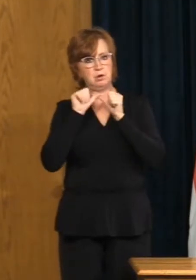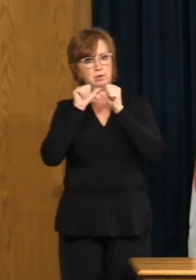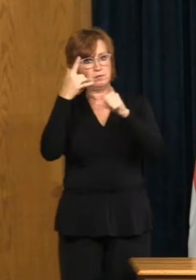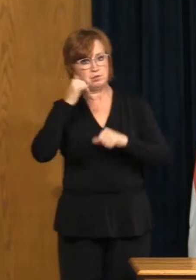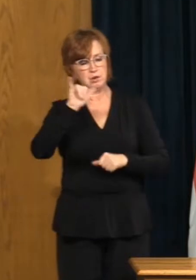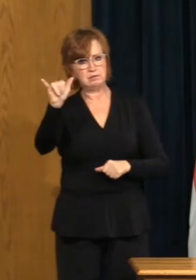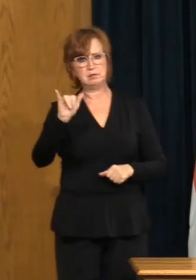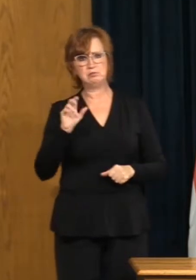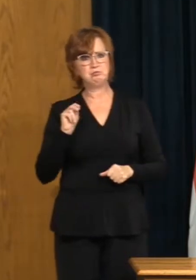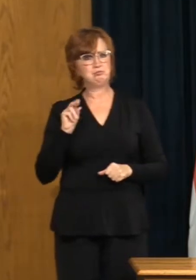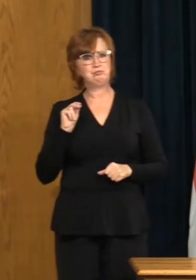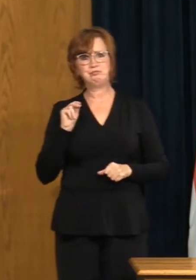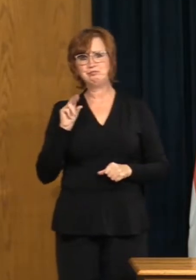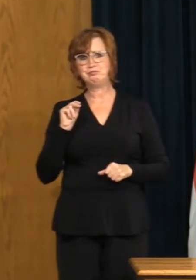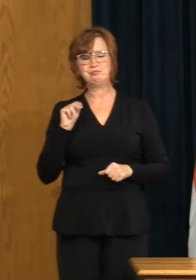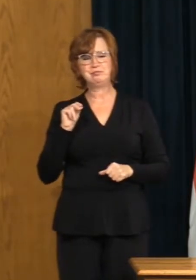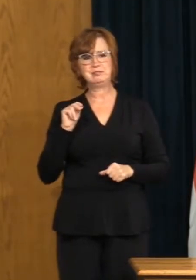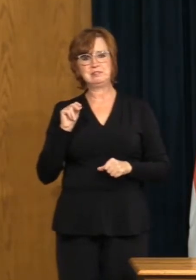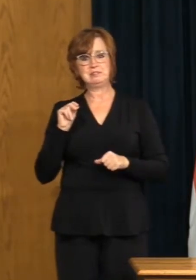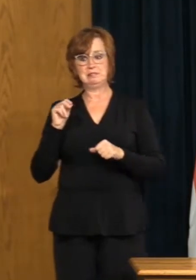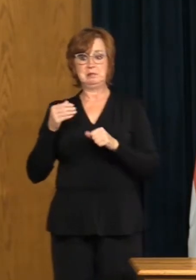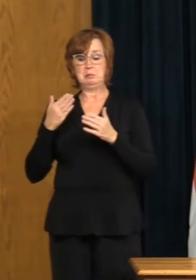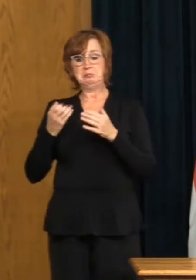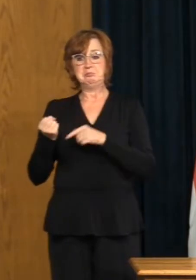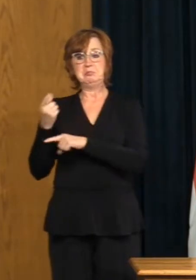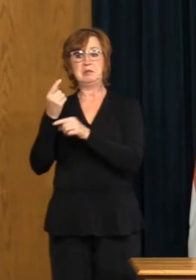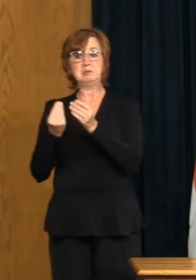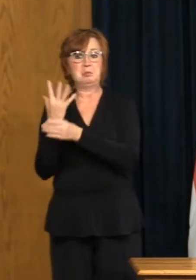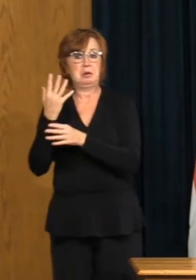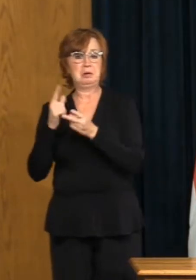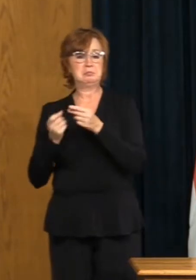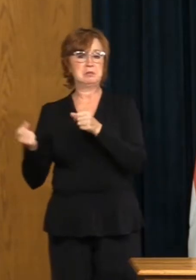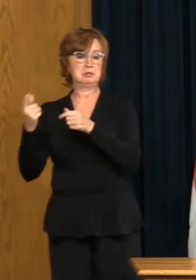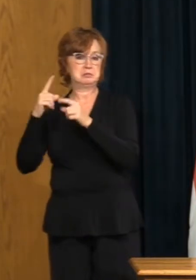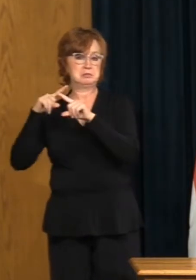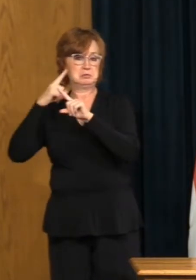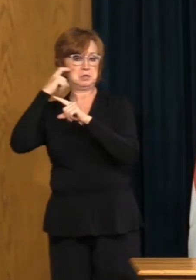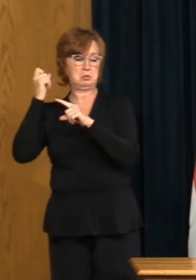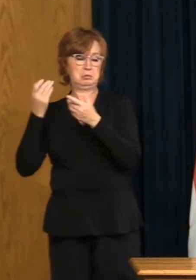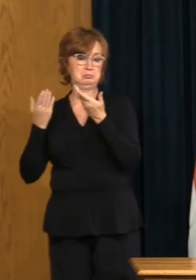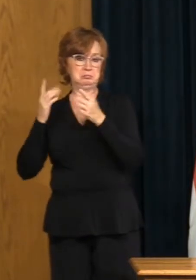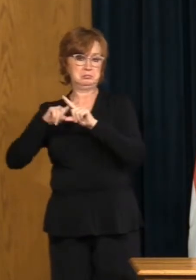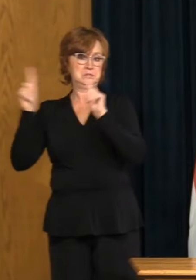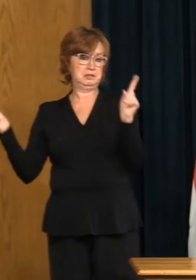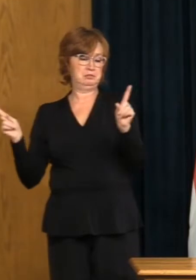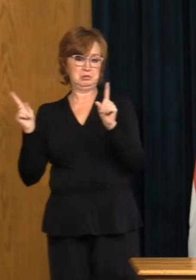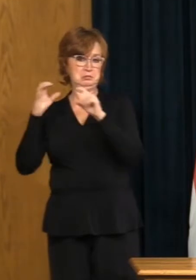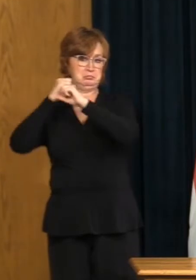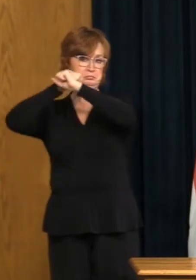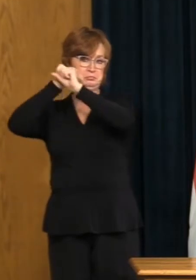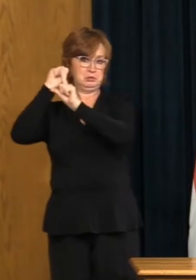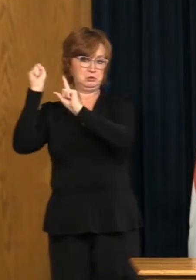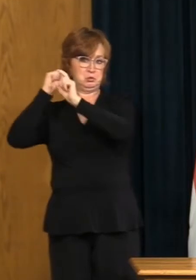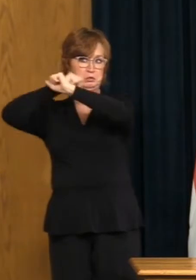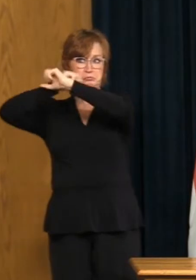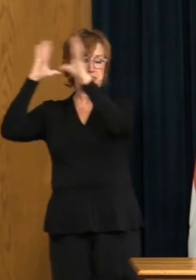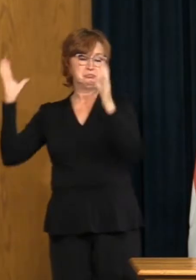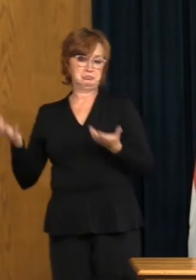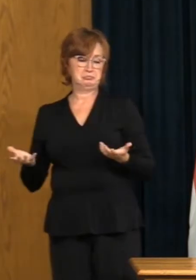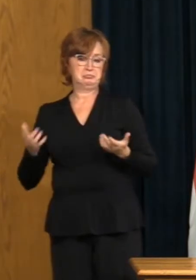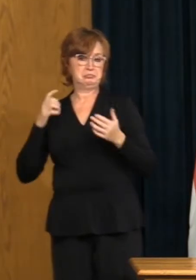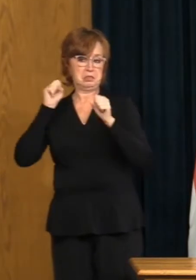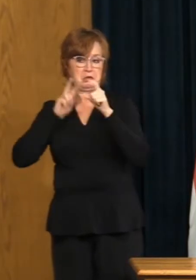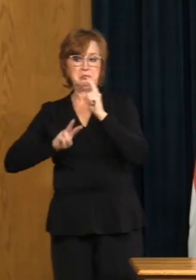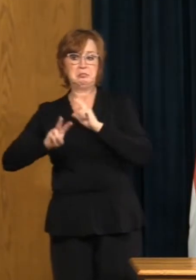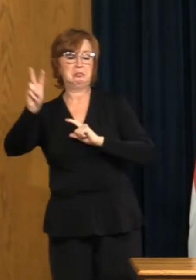I'll just end by saying that, we are at, very low transmission rates, but we can see from jurisdictions